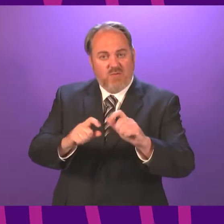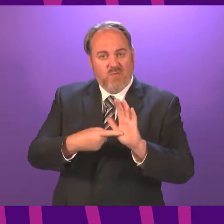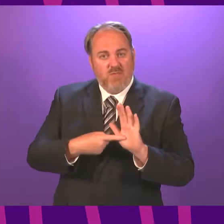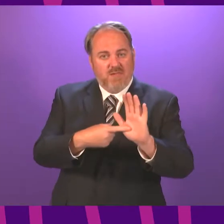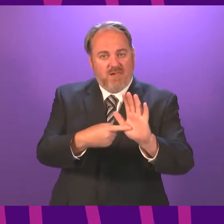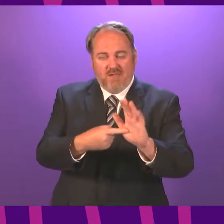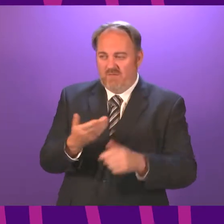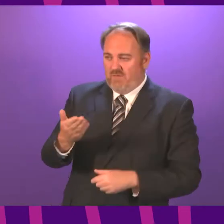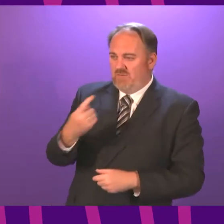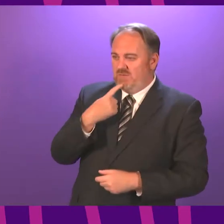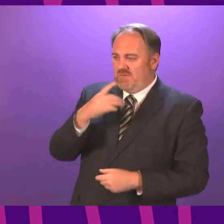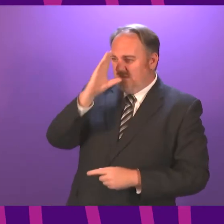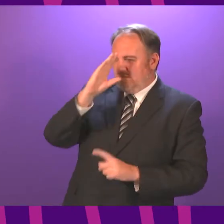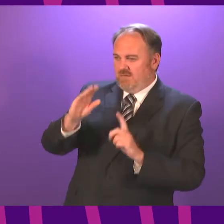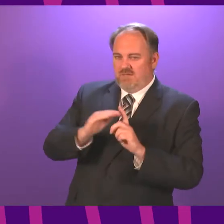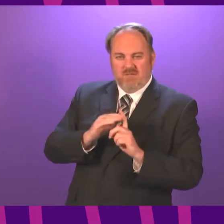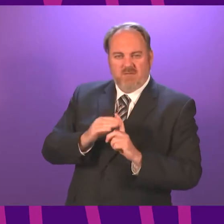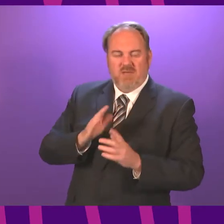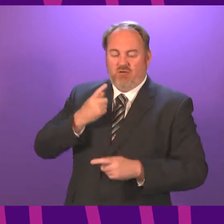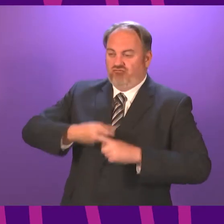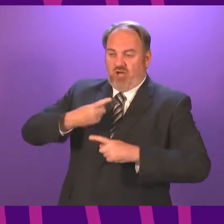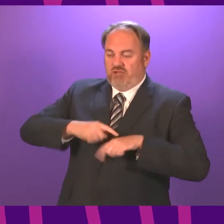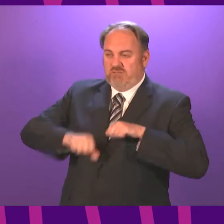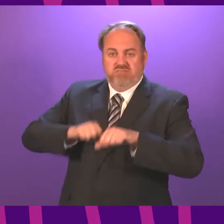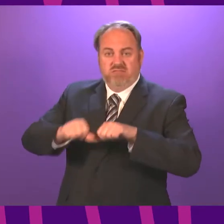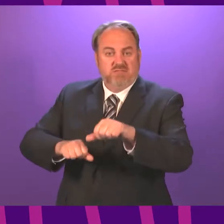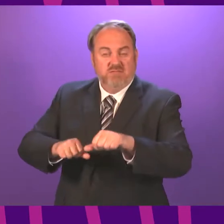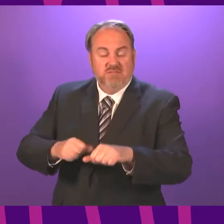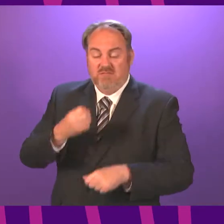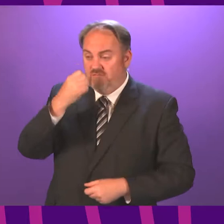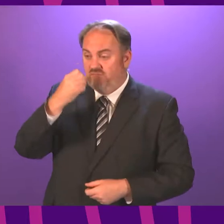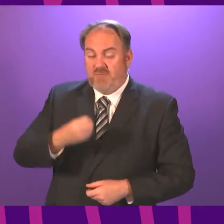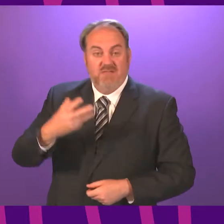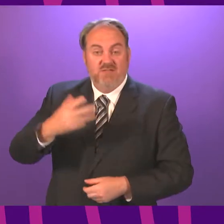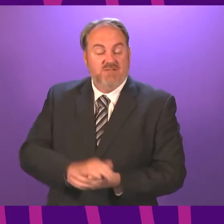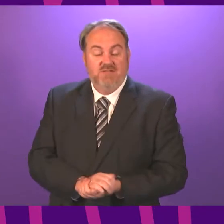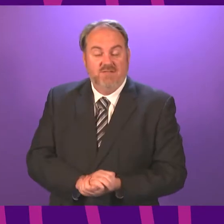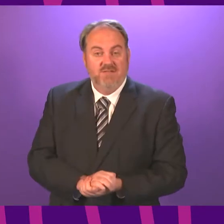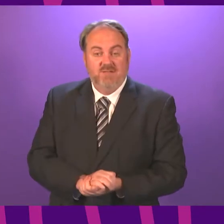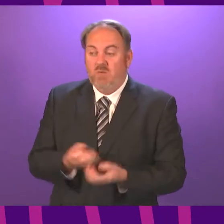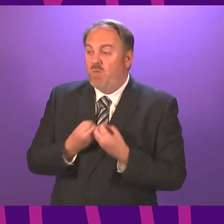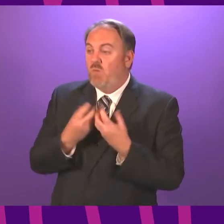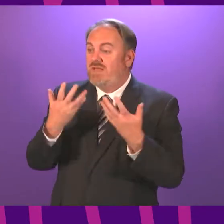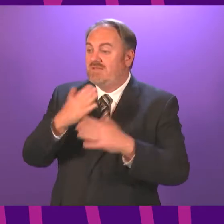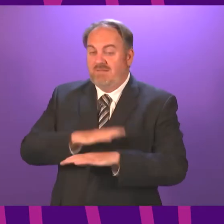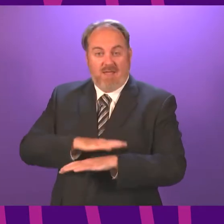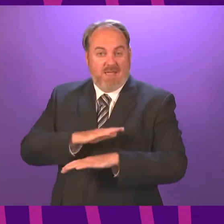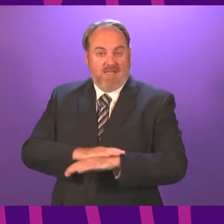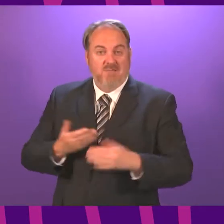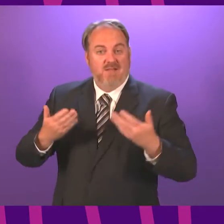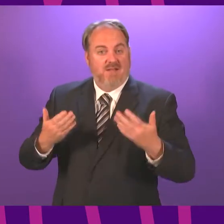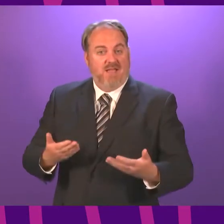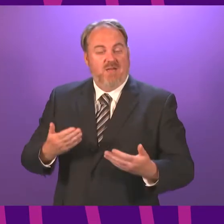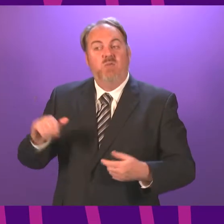Mr Kerr to come here and say it's been bounced through and rushed through is just complete and utter nonsense. And really, we're wasting time that we could actually be using to